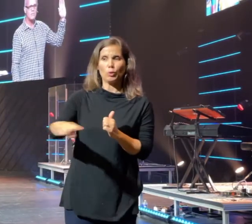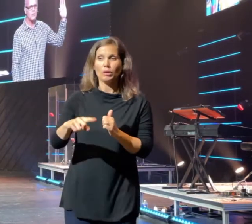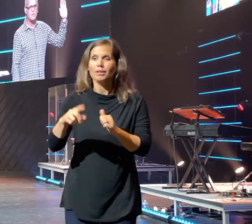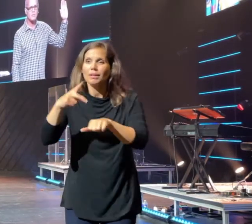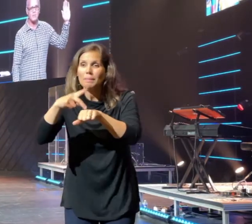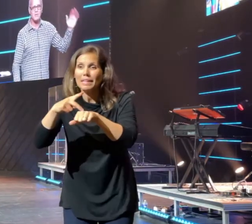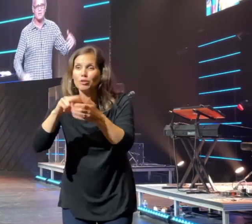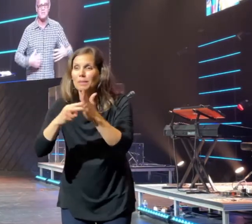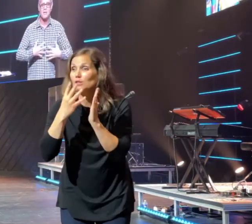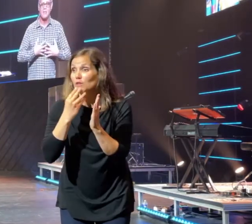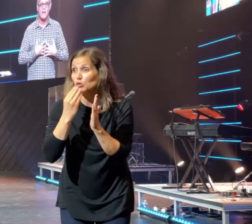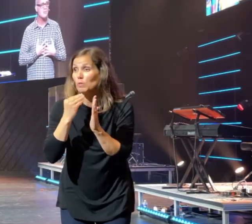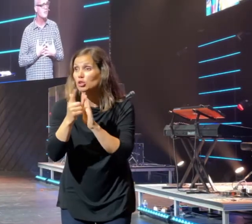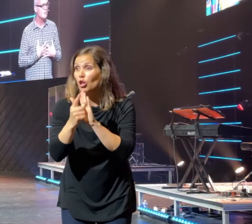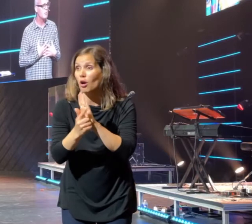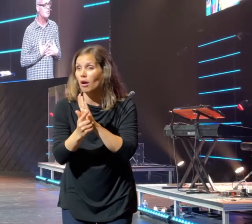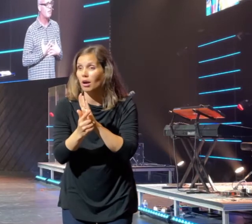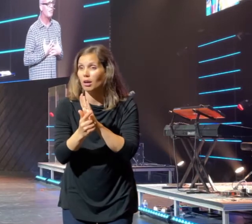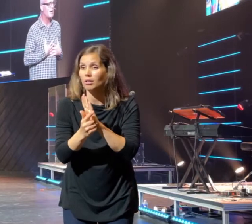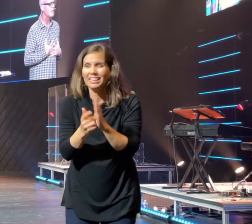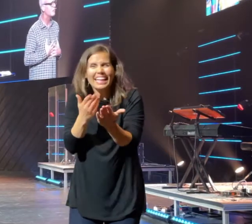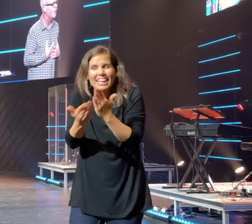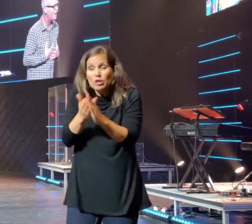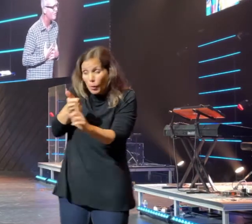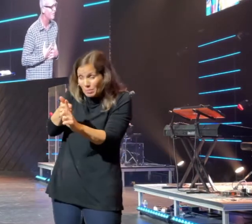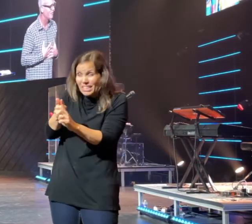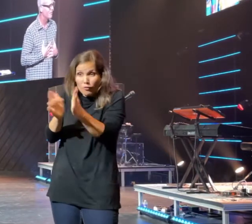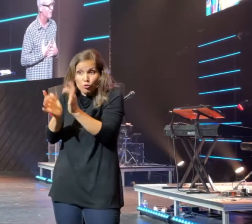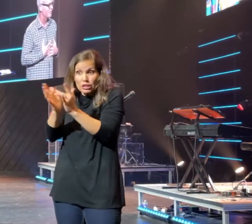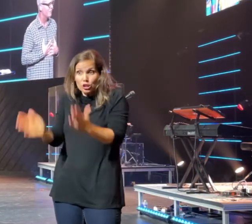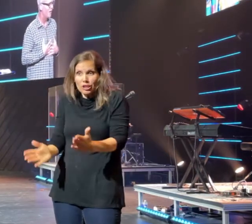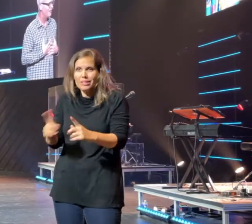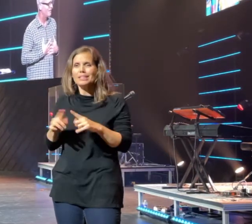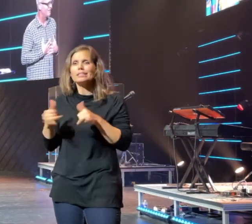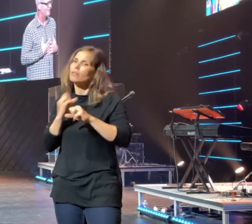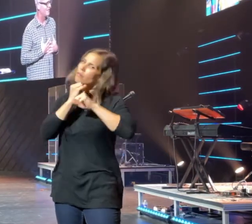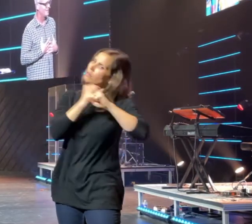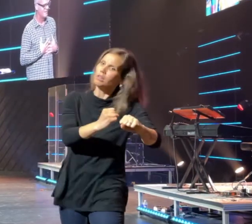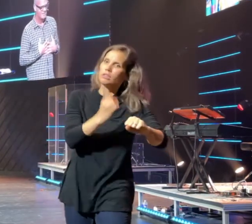even though he was a born-again Christian, that was still the modus operandi of his life. Right?